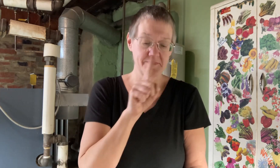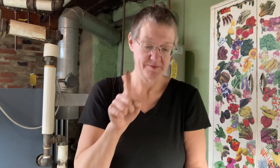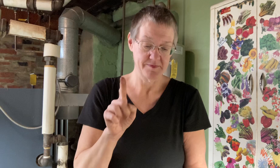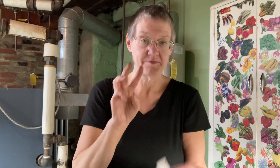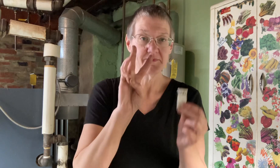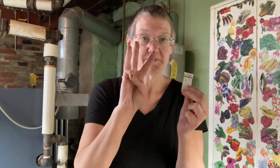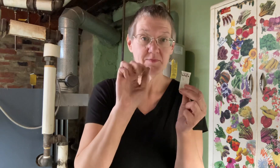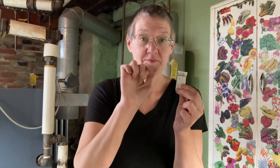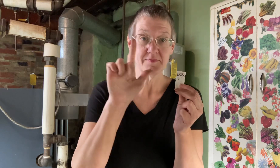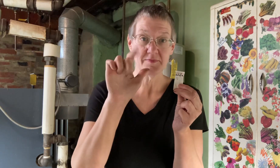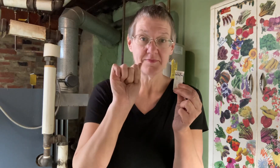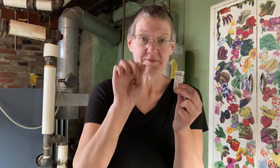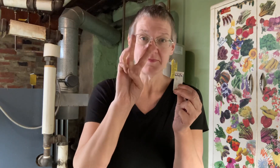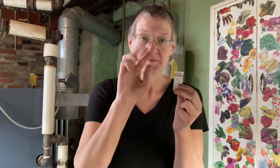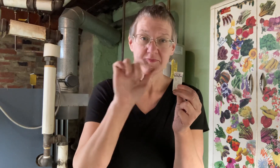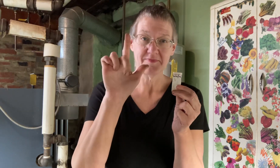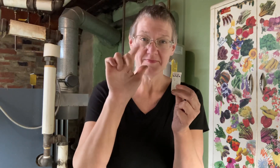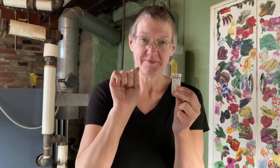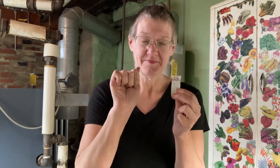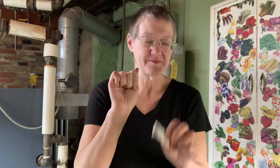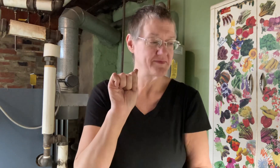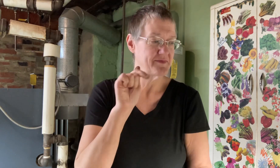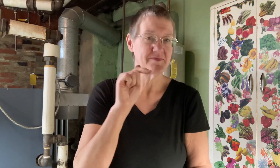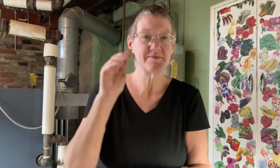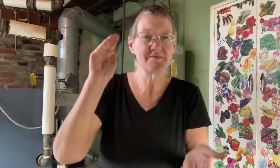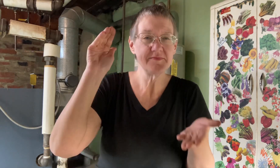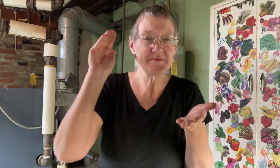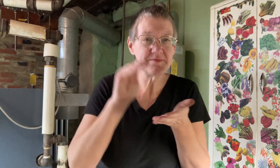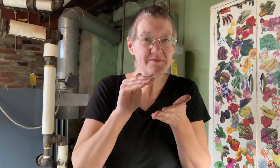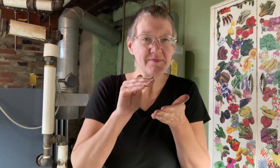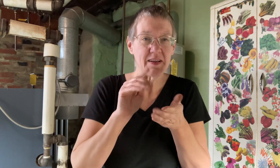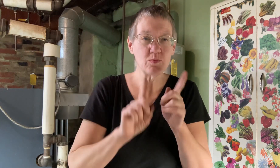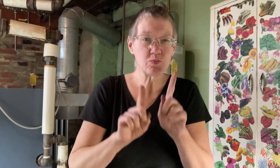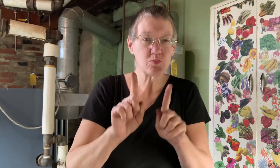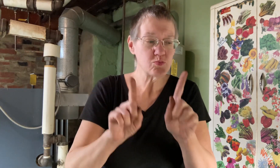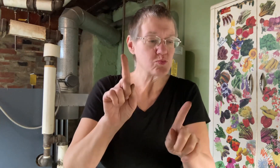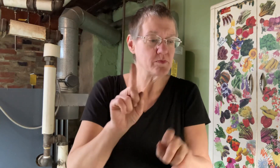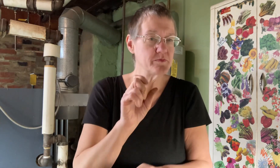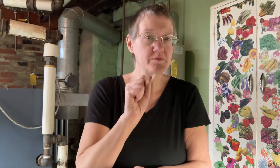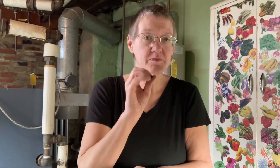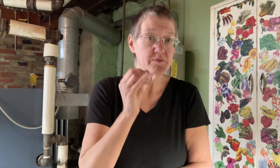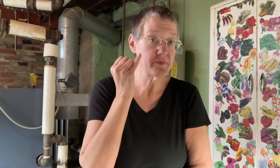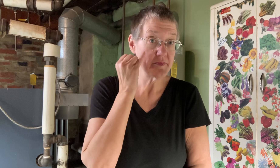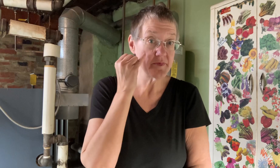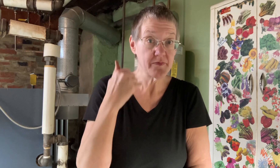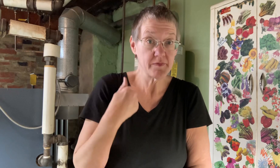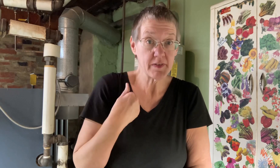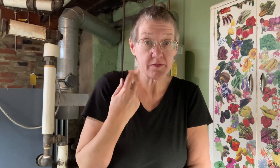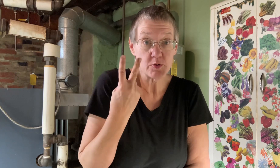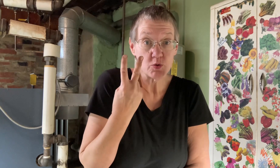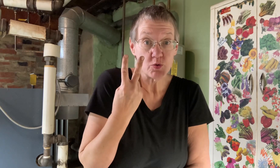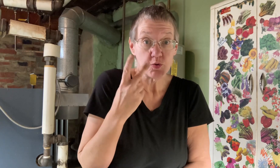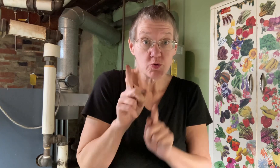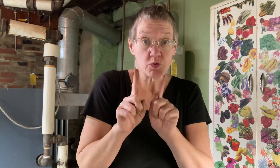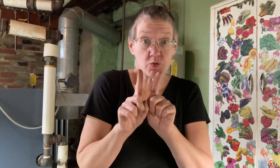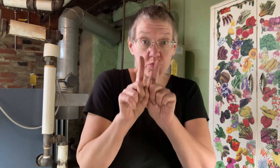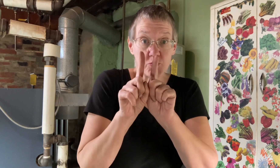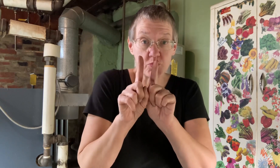These are Walla Walla onions. And less of them germinated, so if I have 2